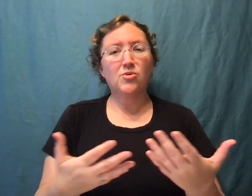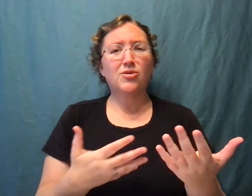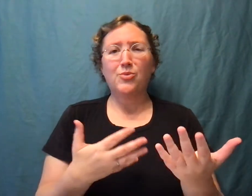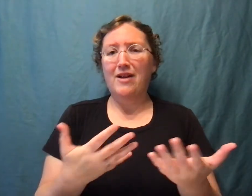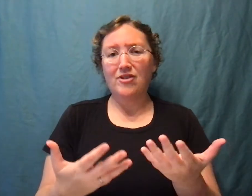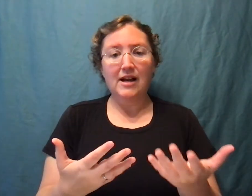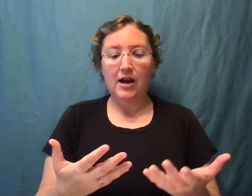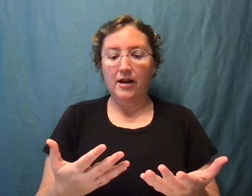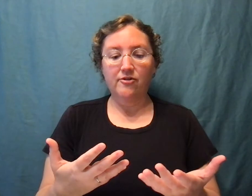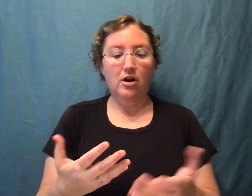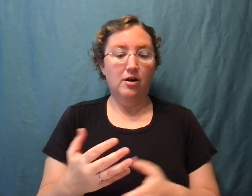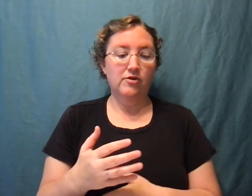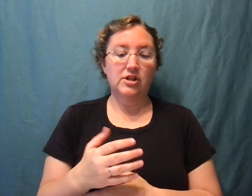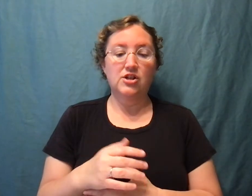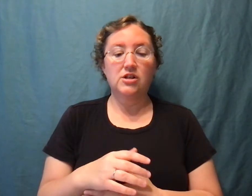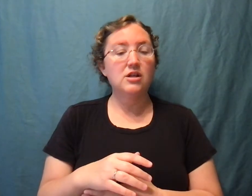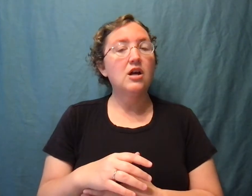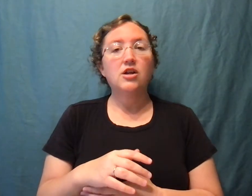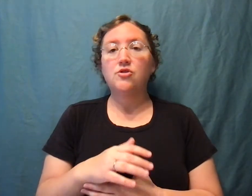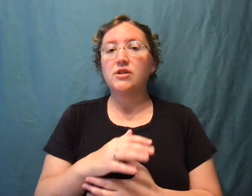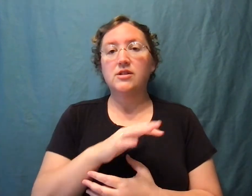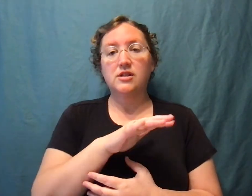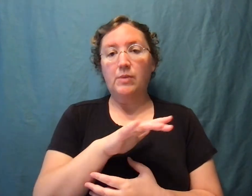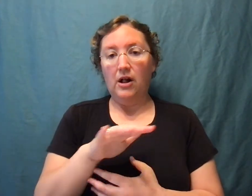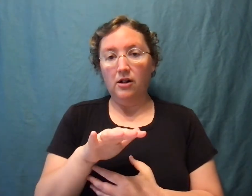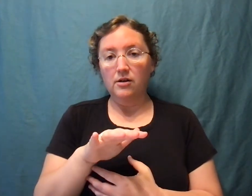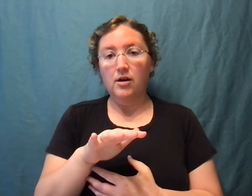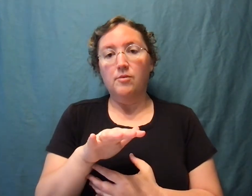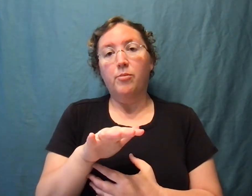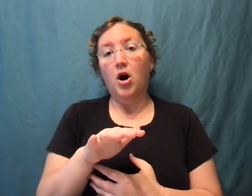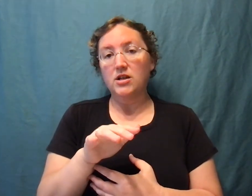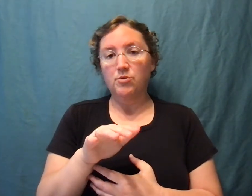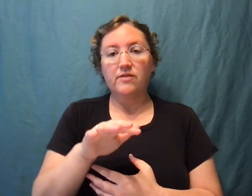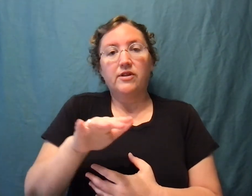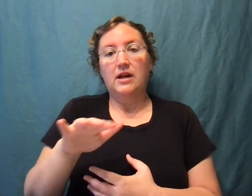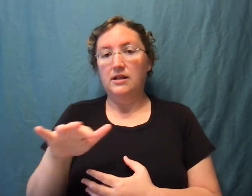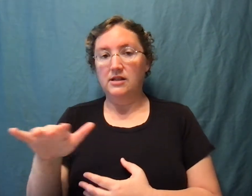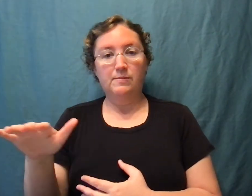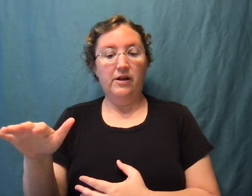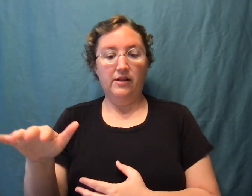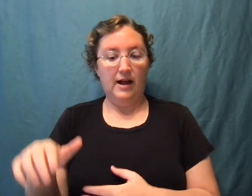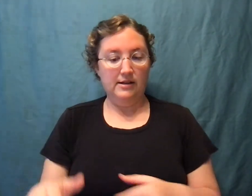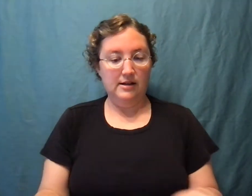casual, everyday kind of conversations, you just pause briefly, and then spell the last name.